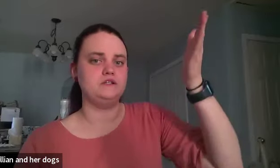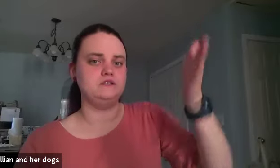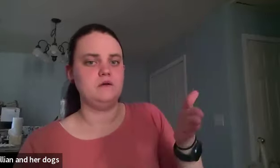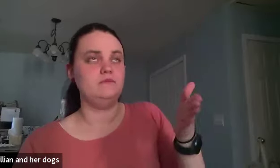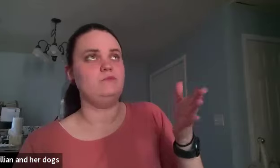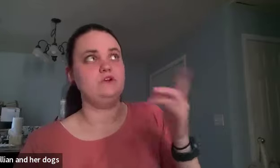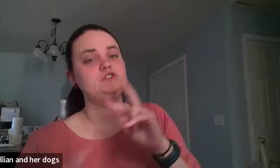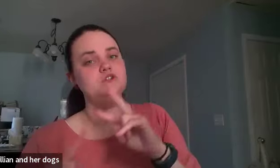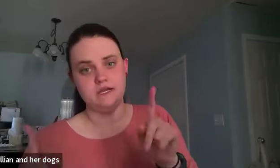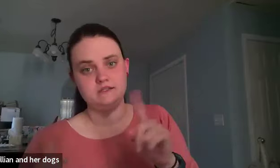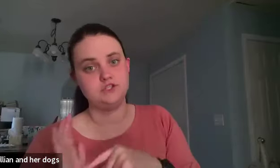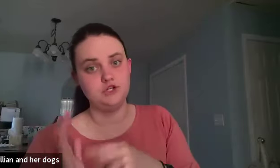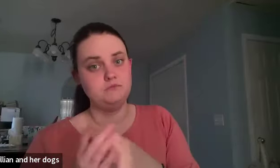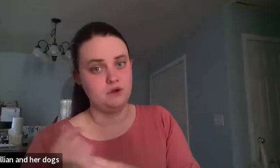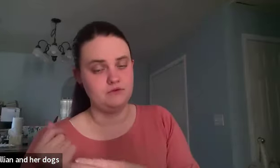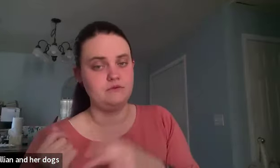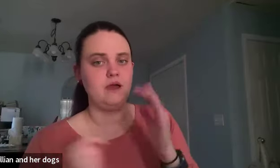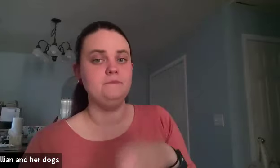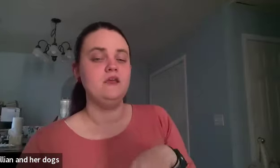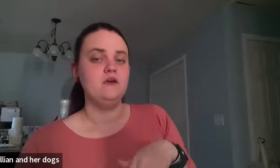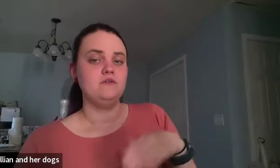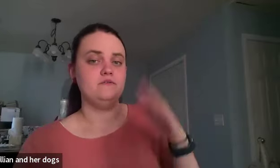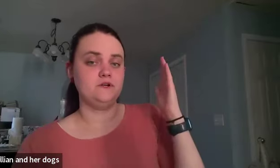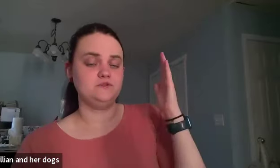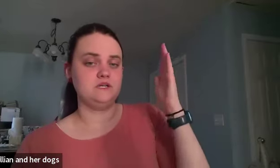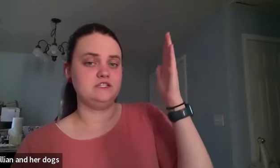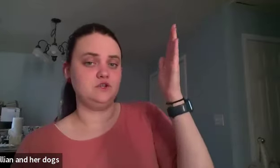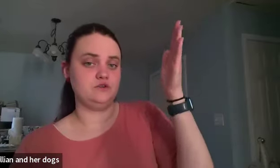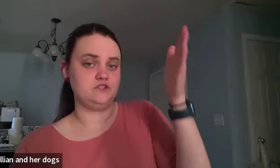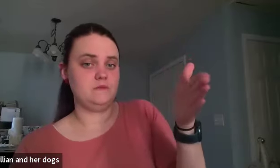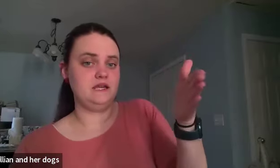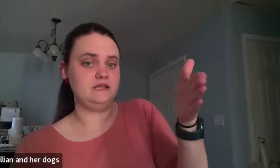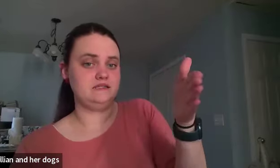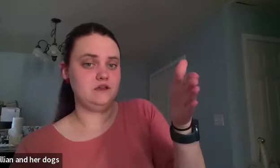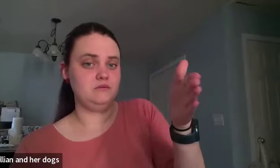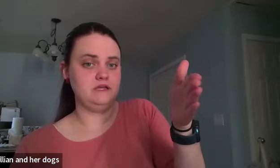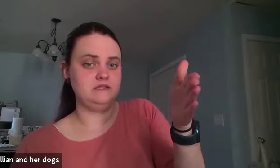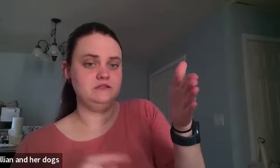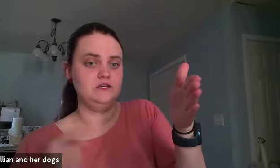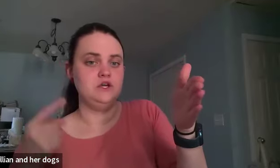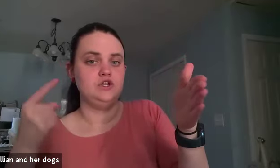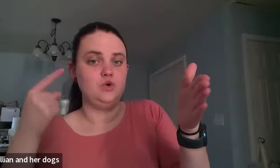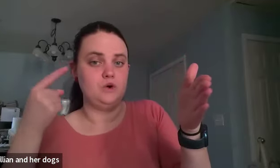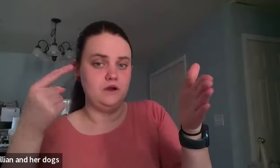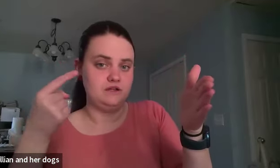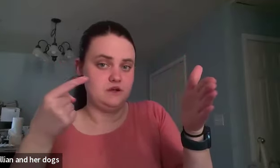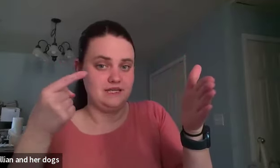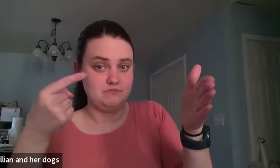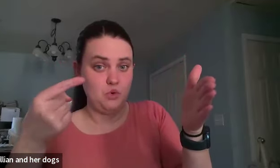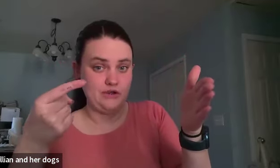your there are 2 ways. I'll show you both. Okay. The first one is your dominant hand is sideways. Your non-dominant is a